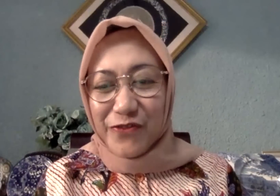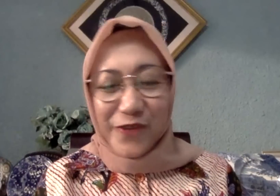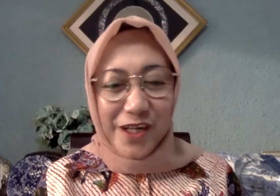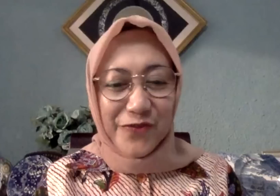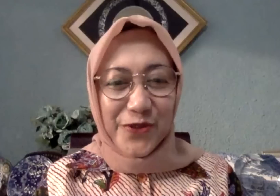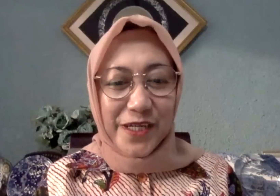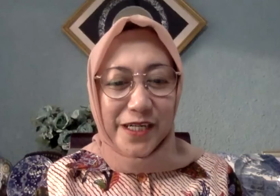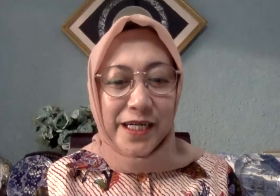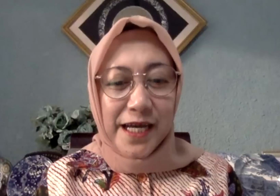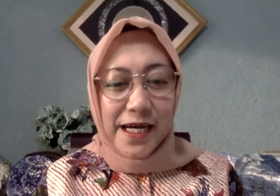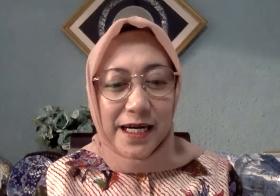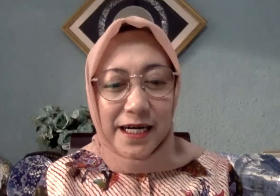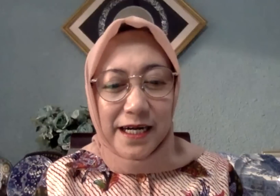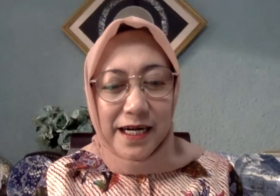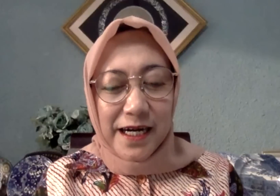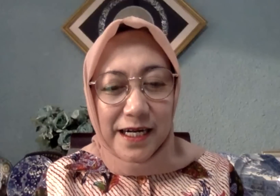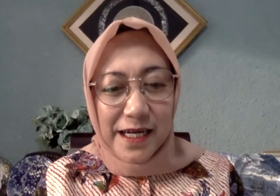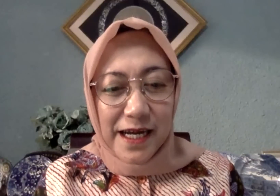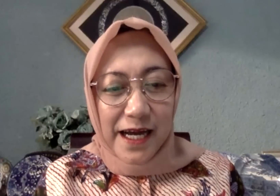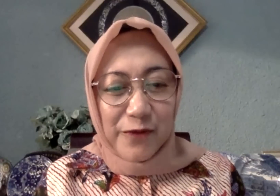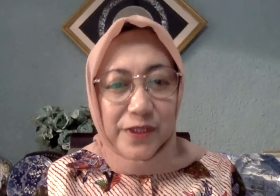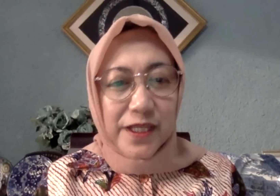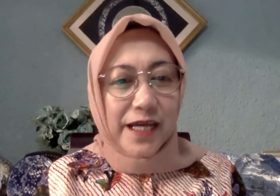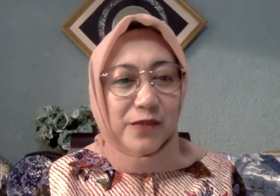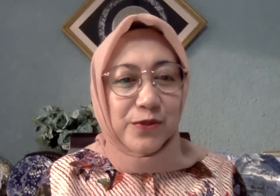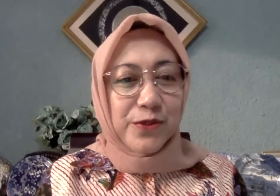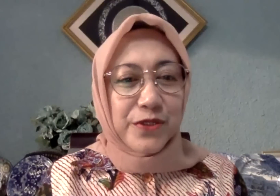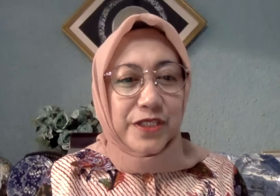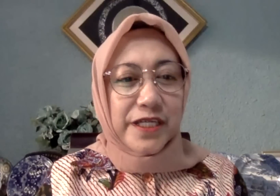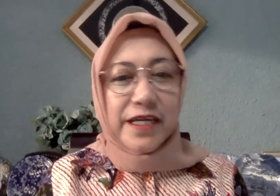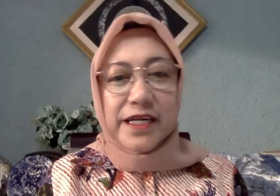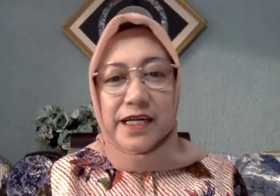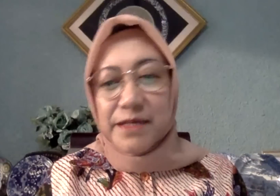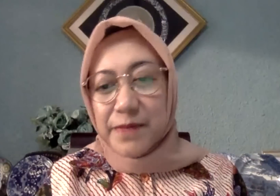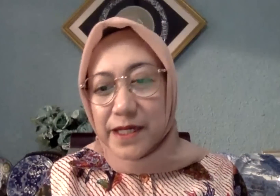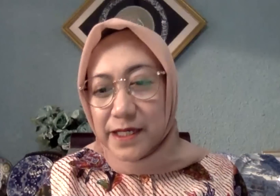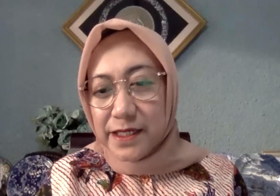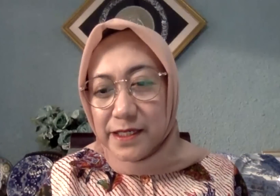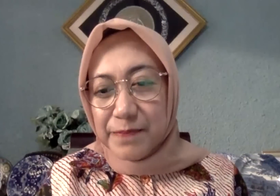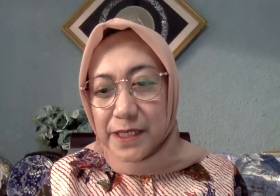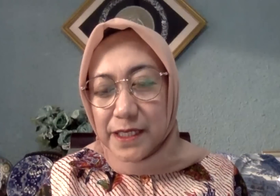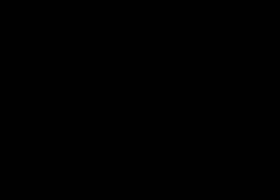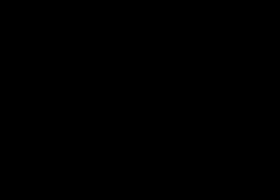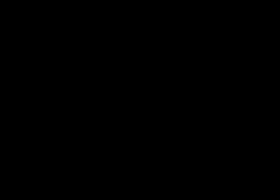have all of you here. I would like to share my